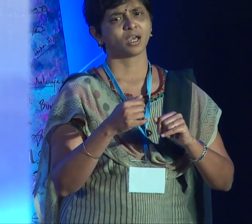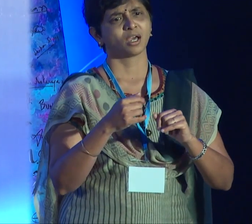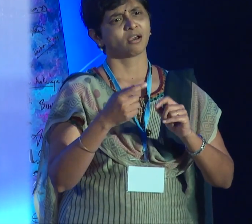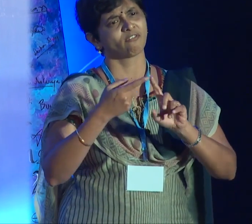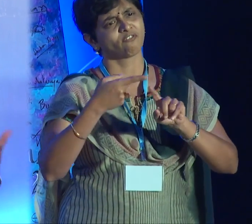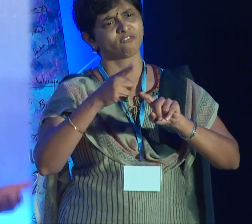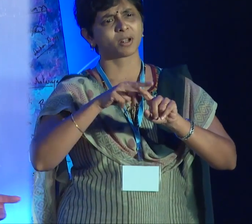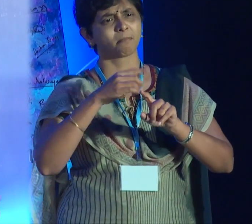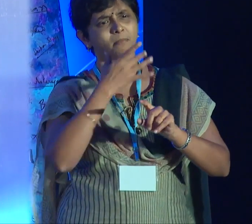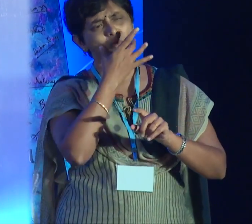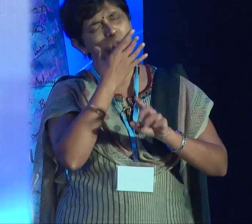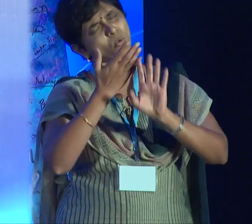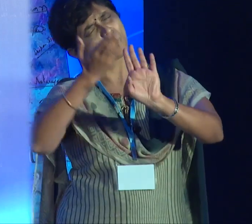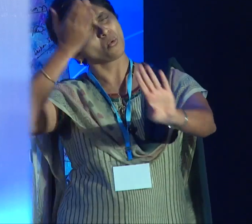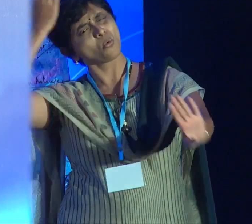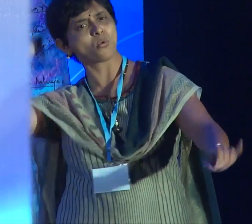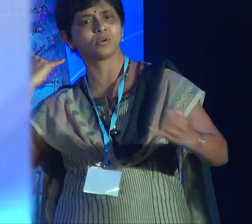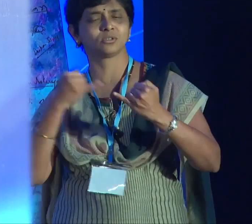being differently abled.